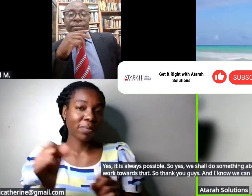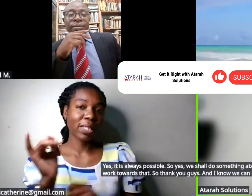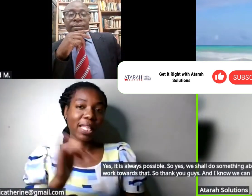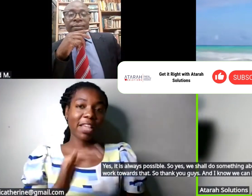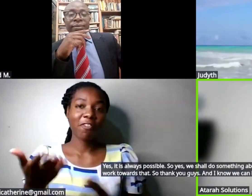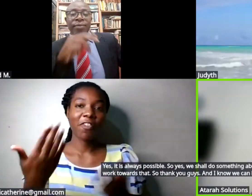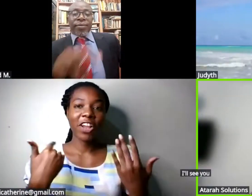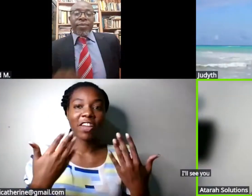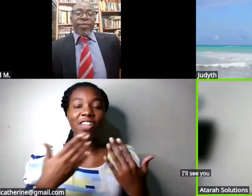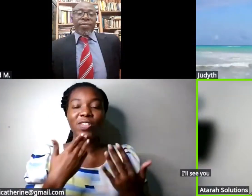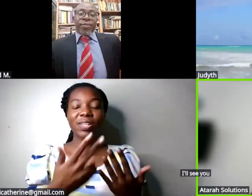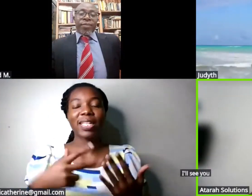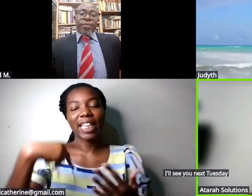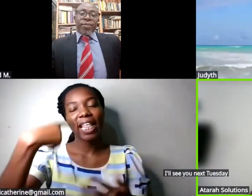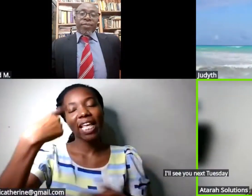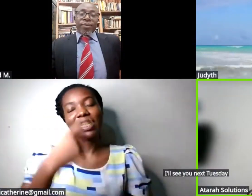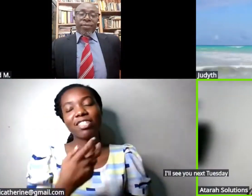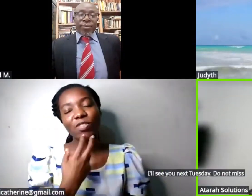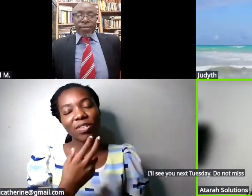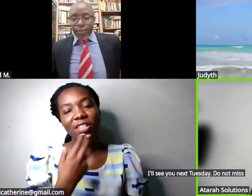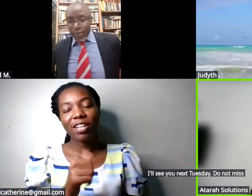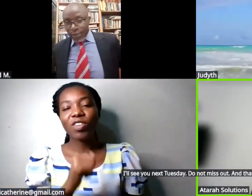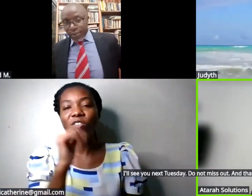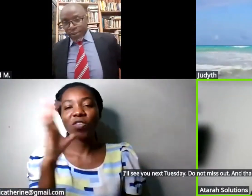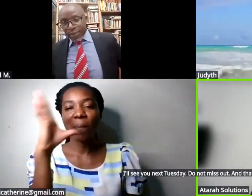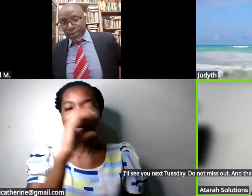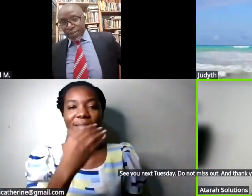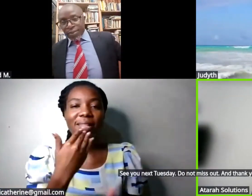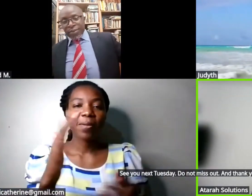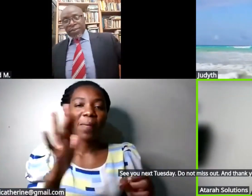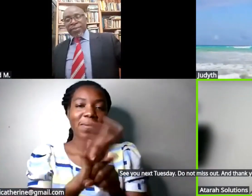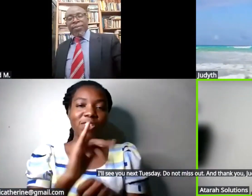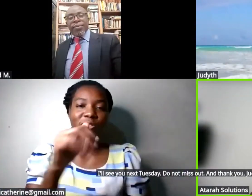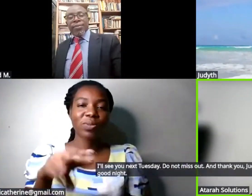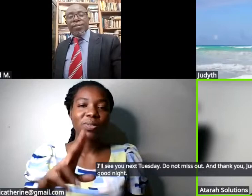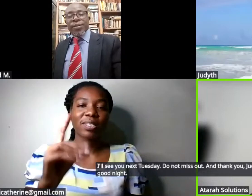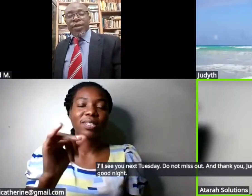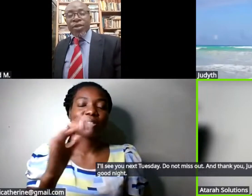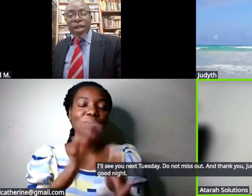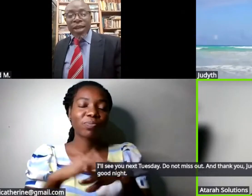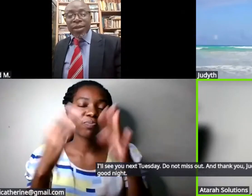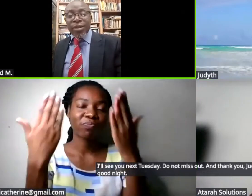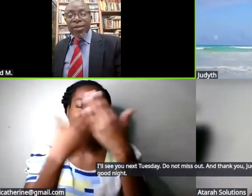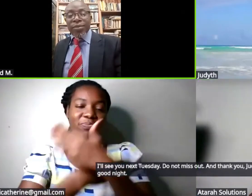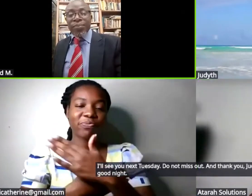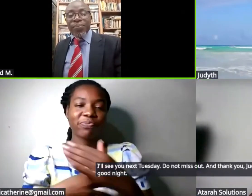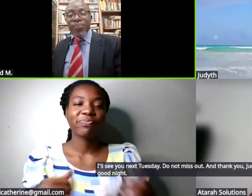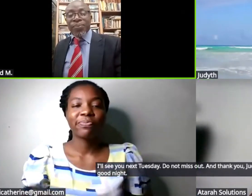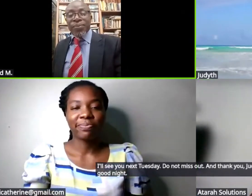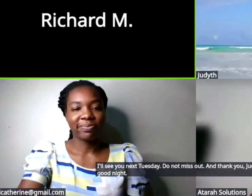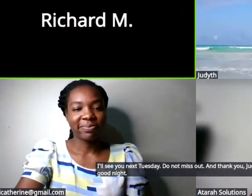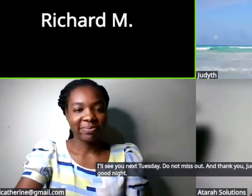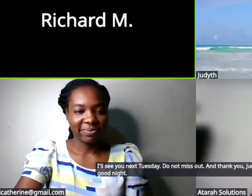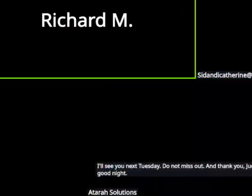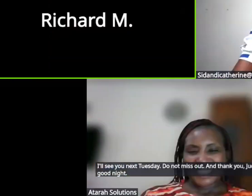next Tuesday. Do not miss out. And thank you, Judy. Asante and good night. Good night.